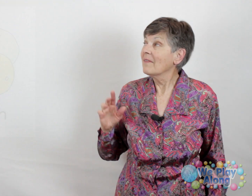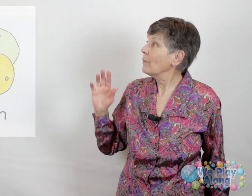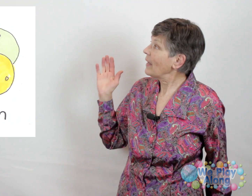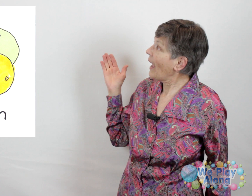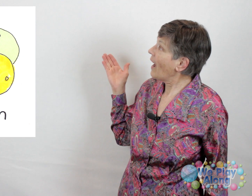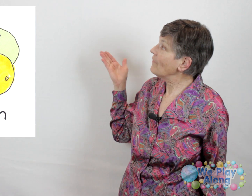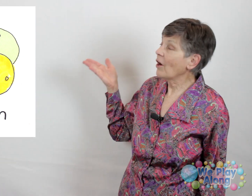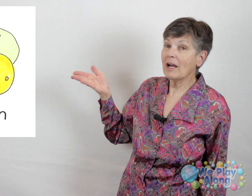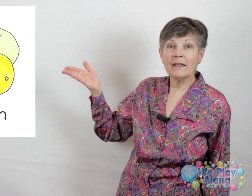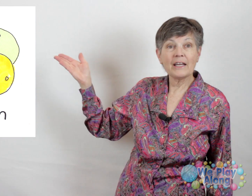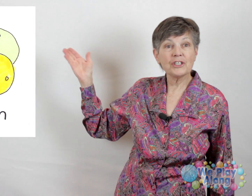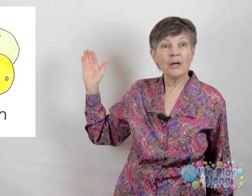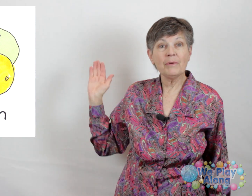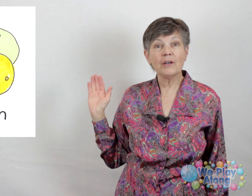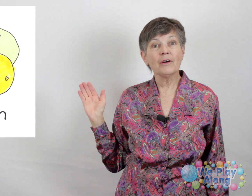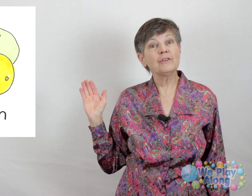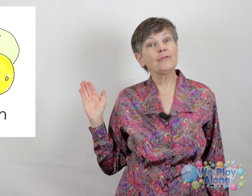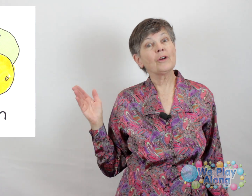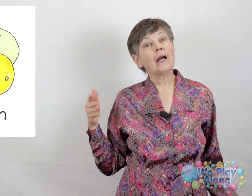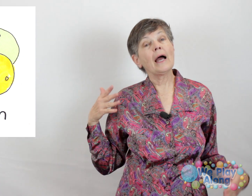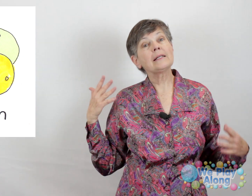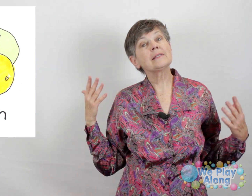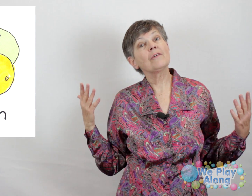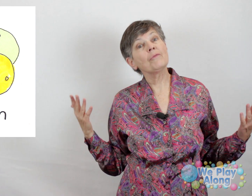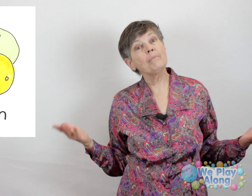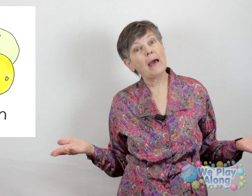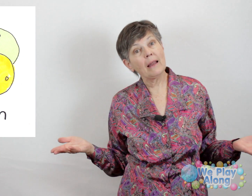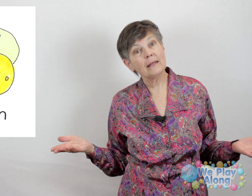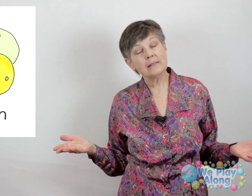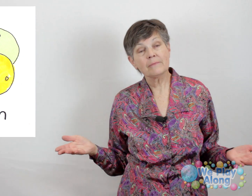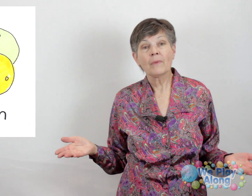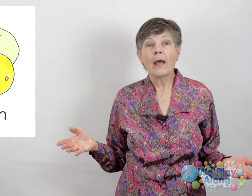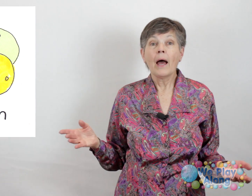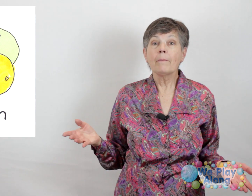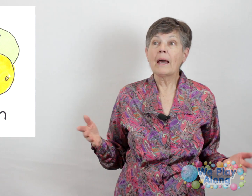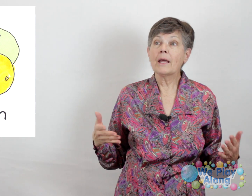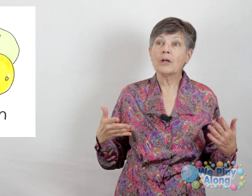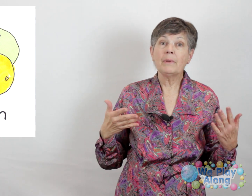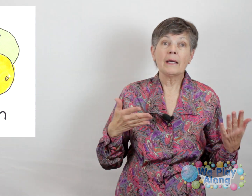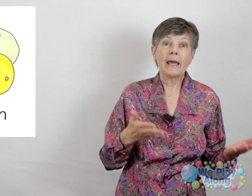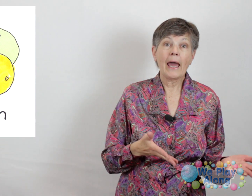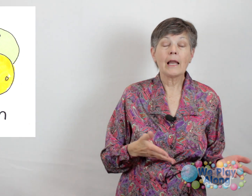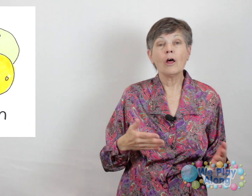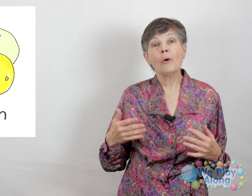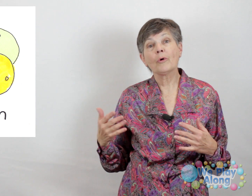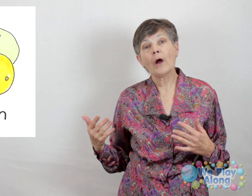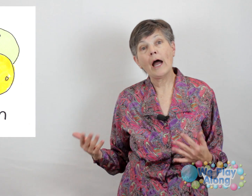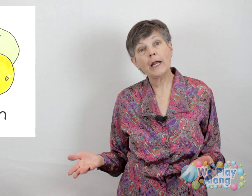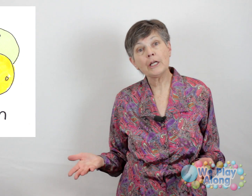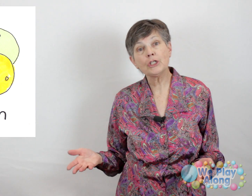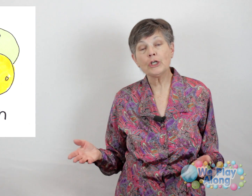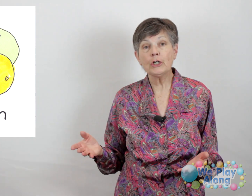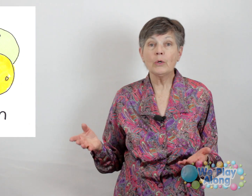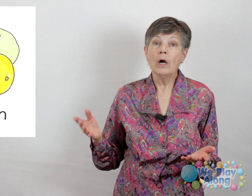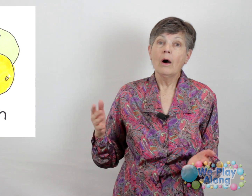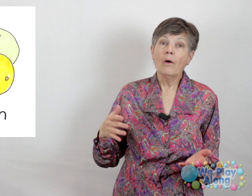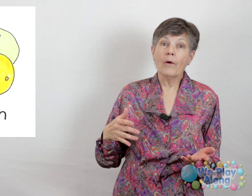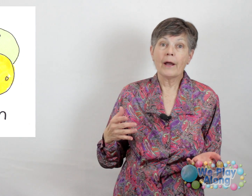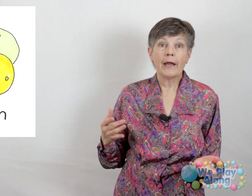Then we have our collection up here of different kinds of melons. A melon could be a cantaloupe or a honeydew or a